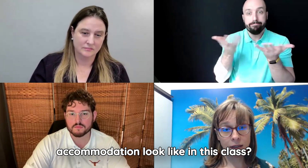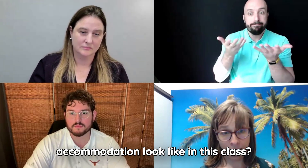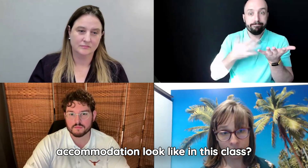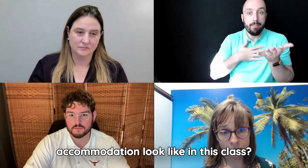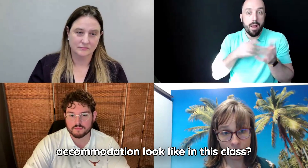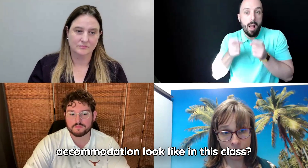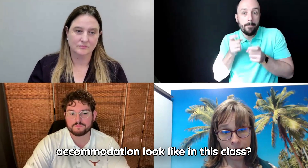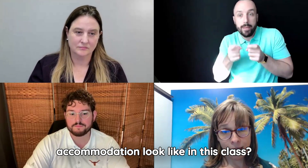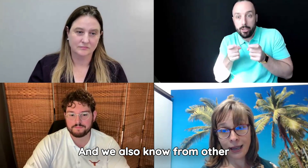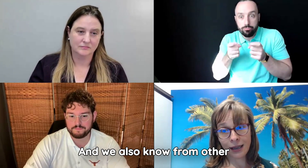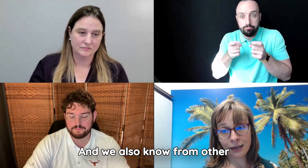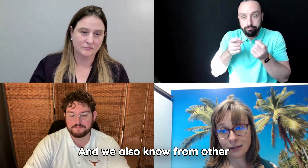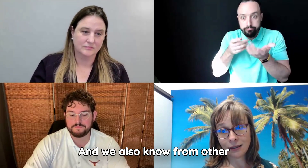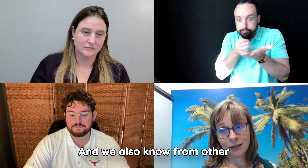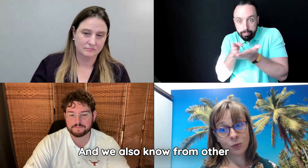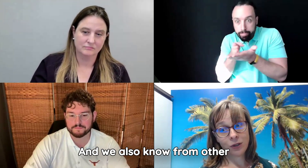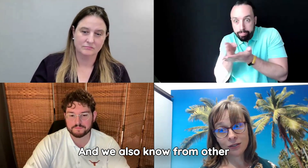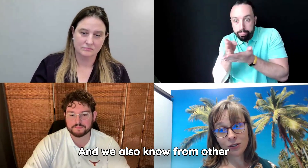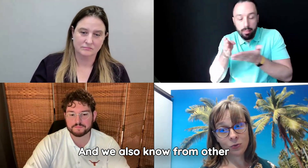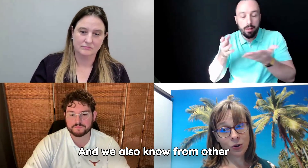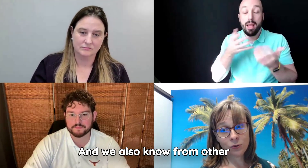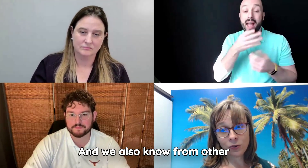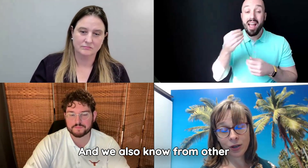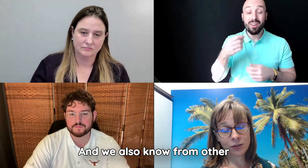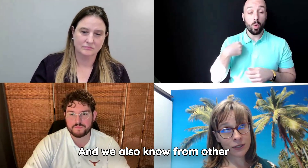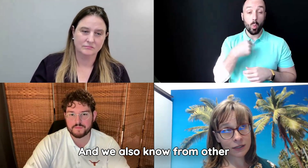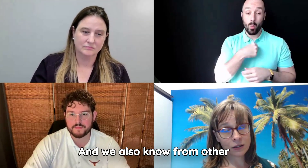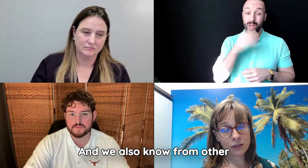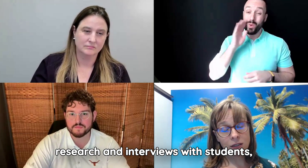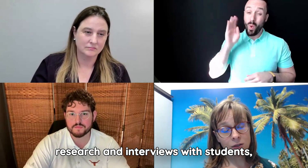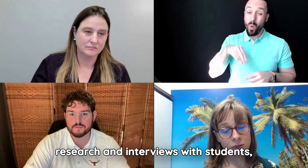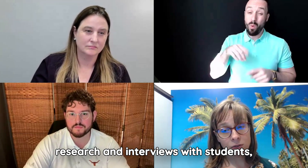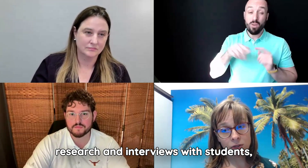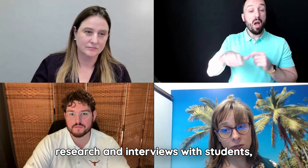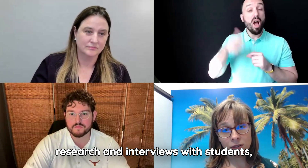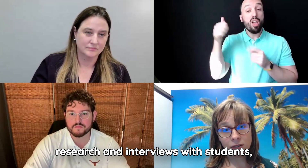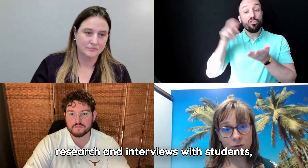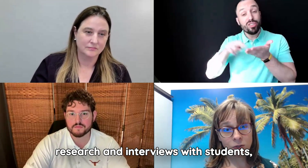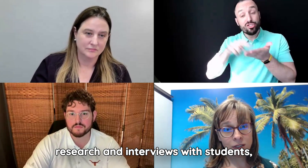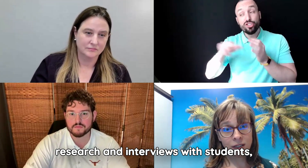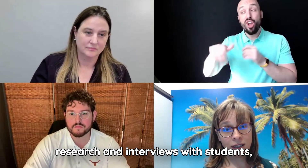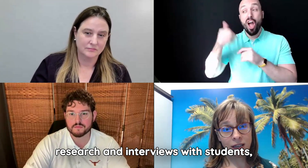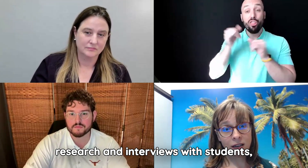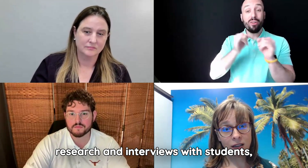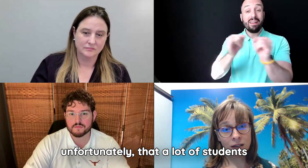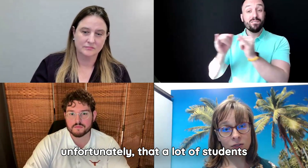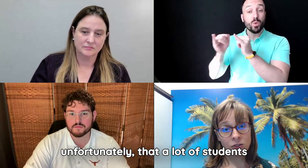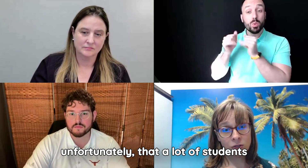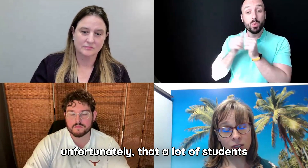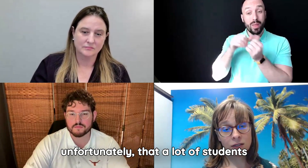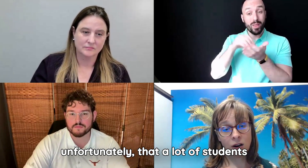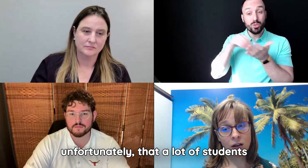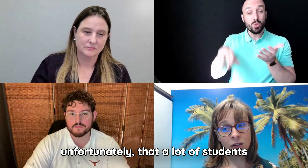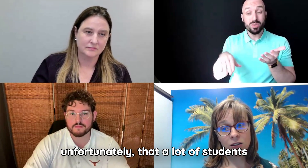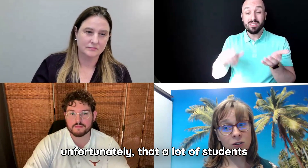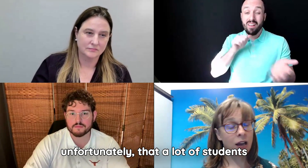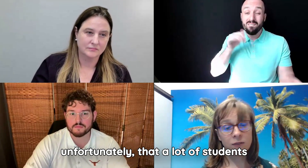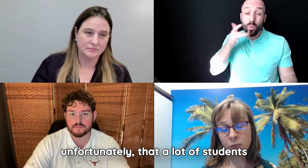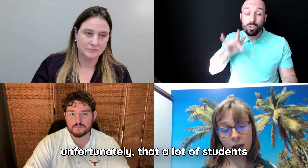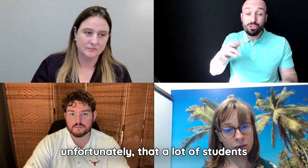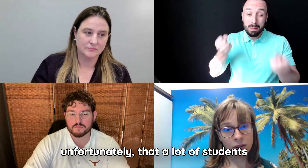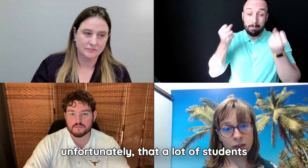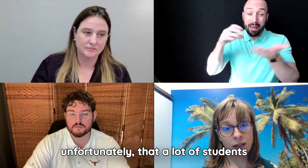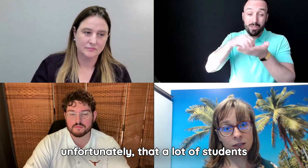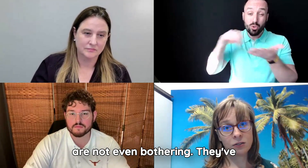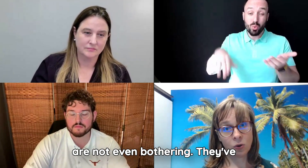in this class? And we also know from other research and interviews with students, unfortunately, that a lot of students they're not